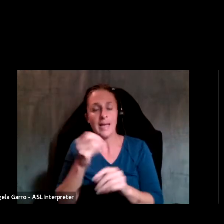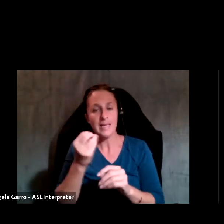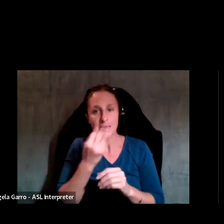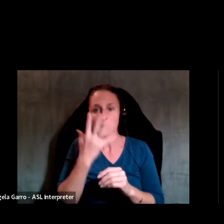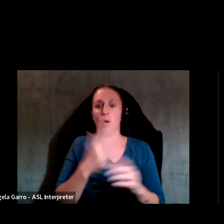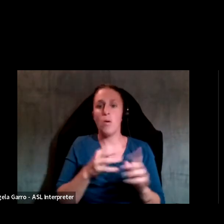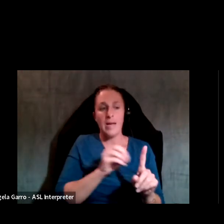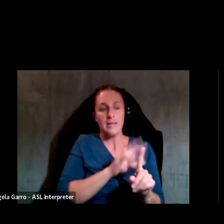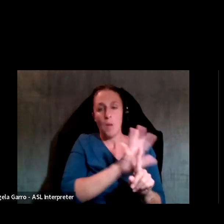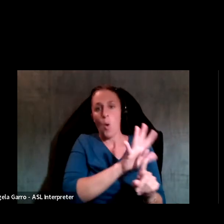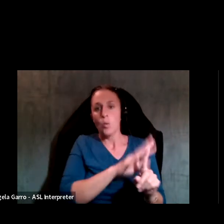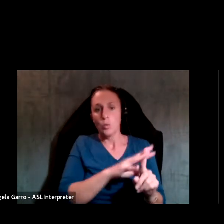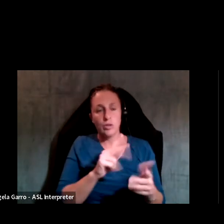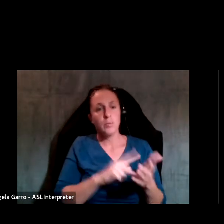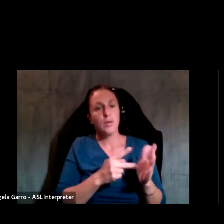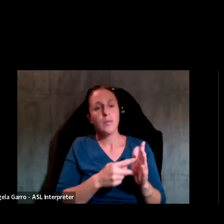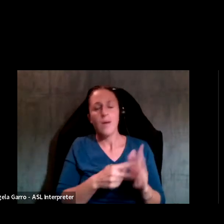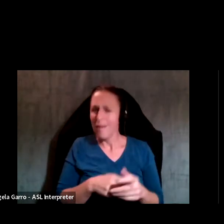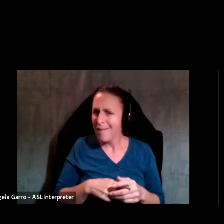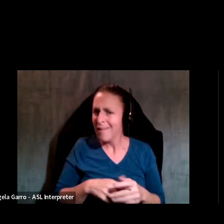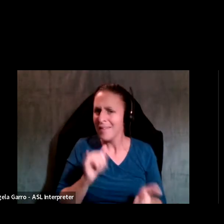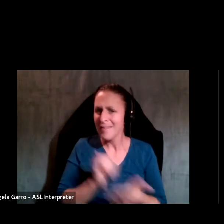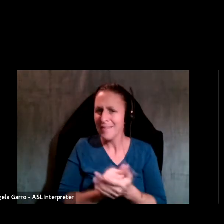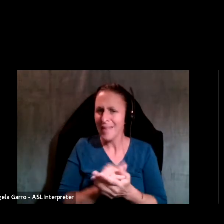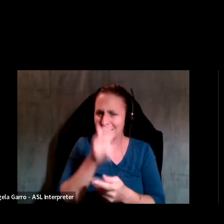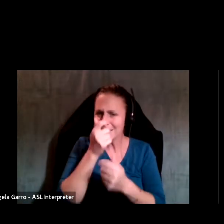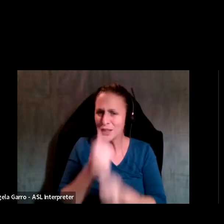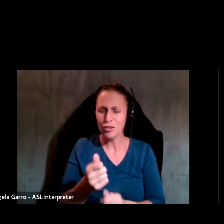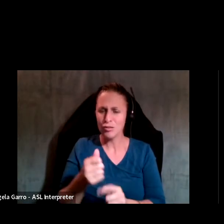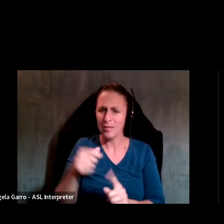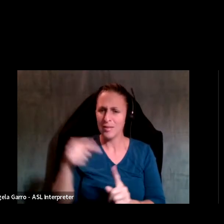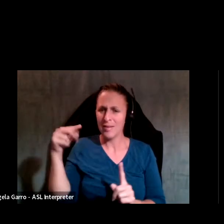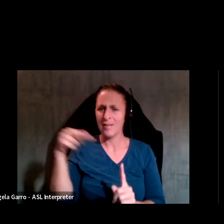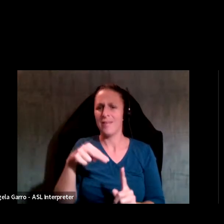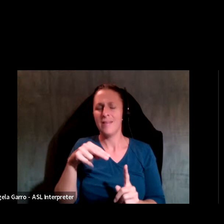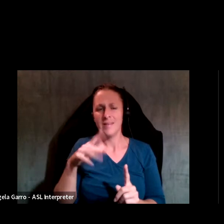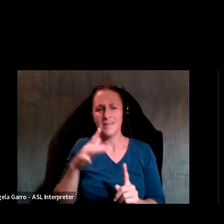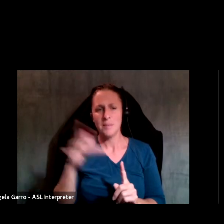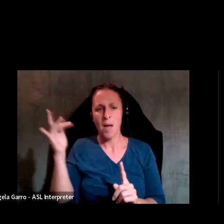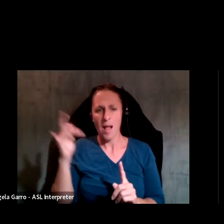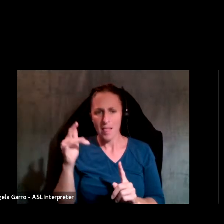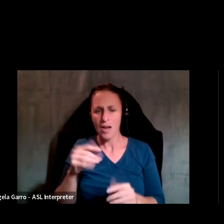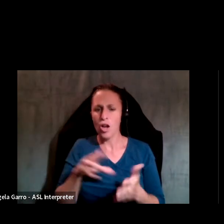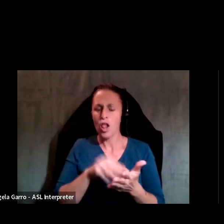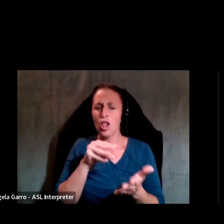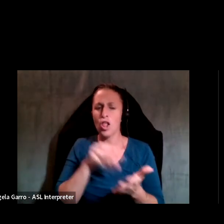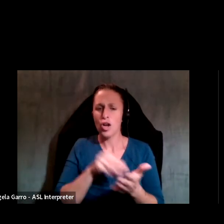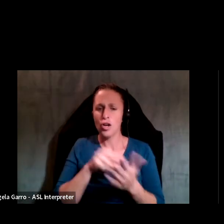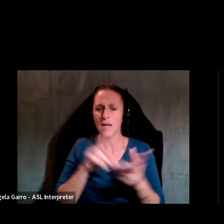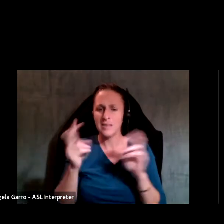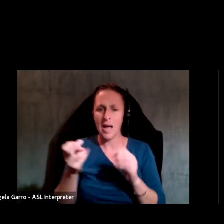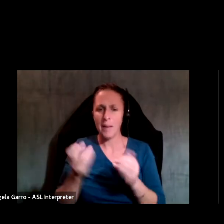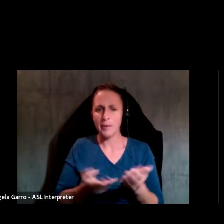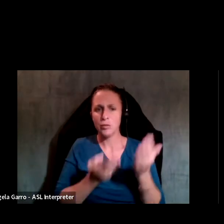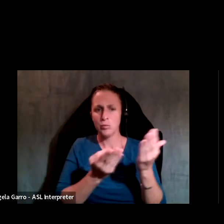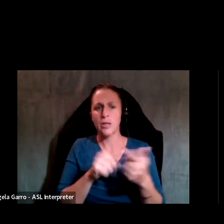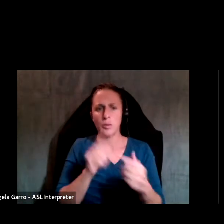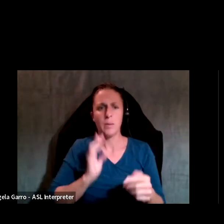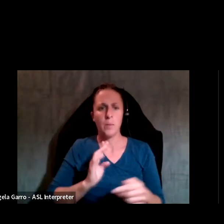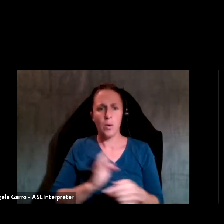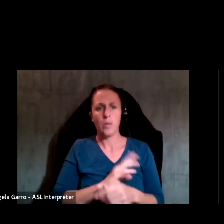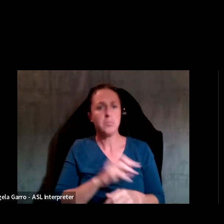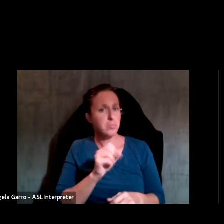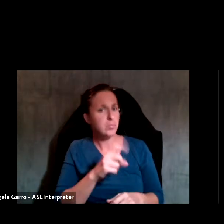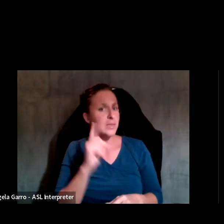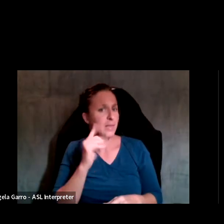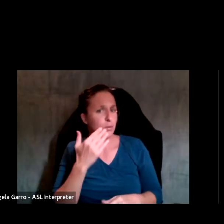purpose. That would make an interesting spotlight on learning topic to present to the board. Sure. Sounds good. We can do